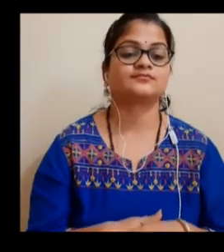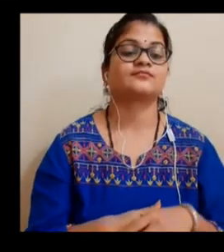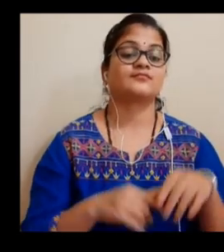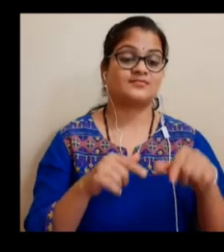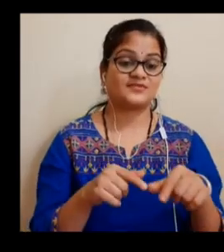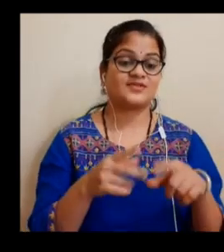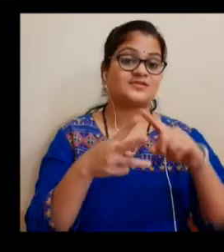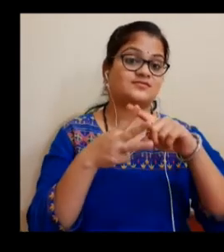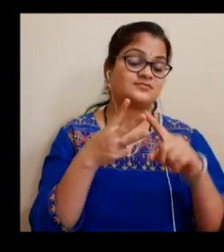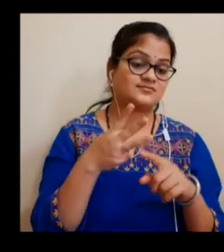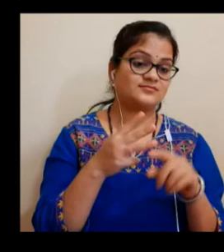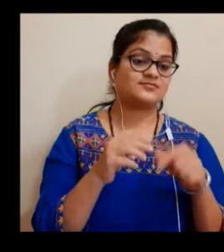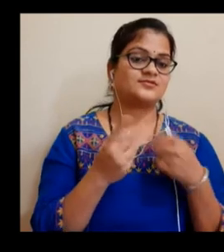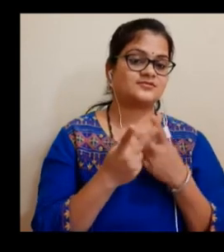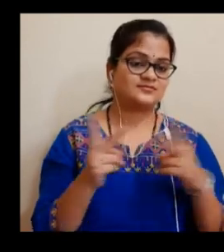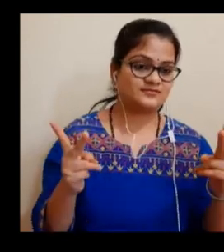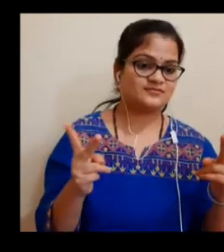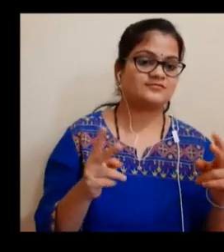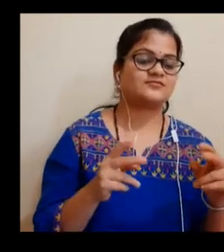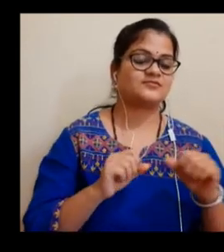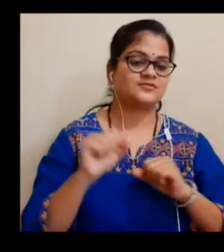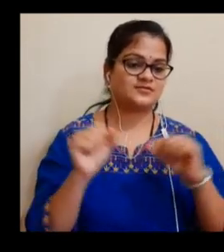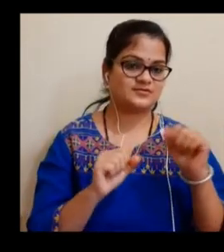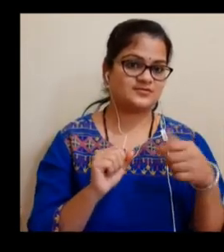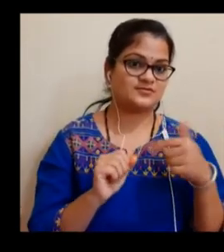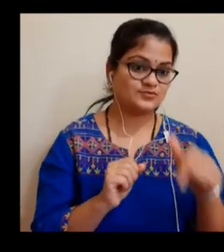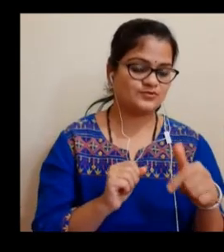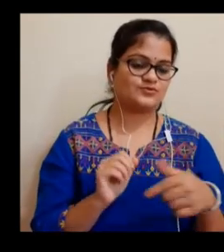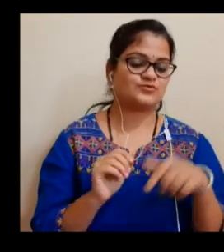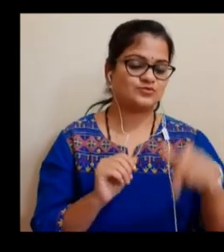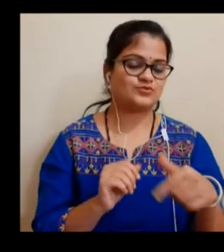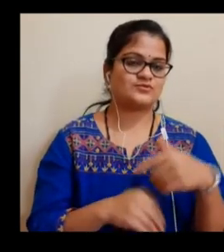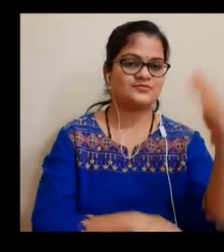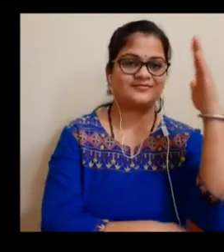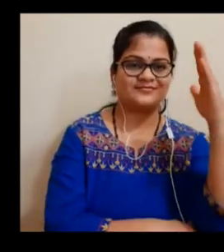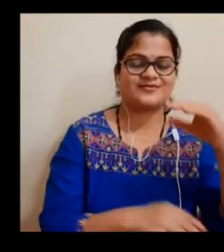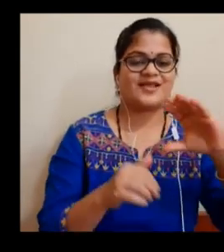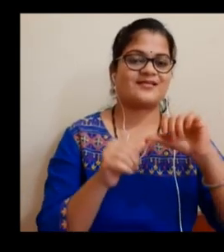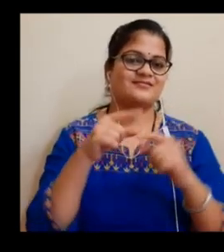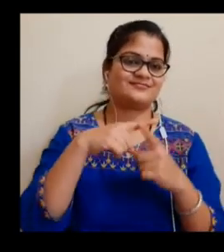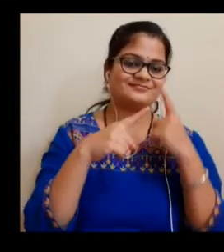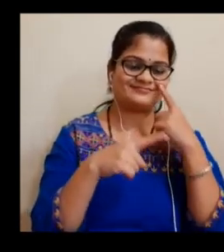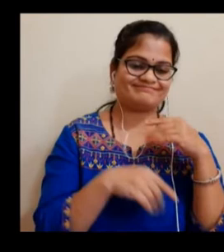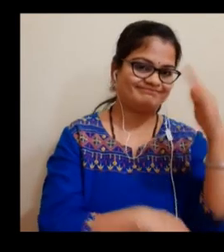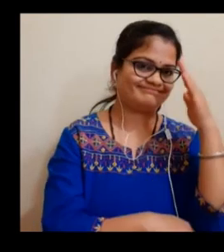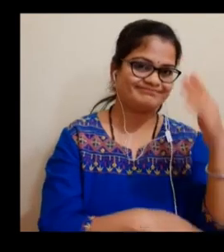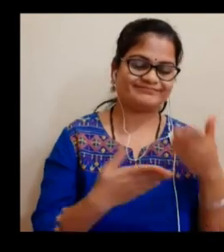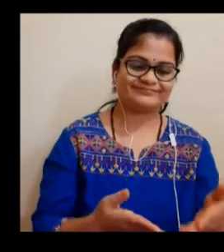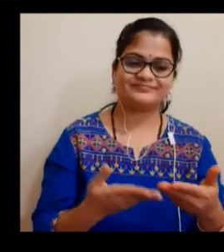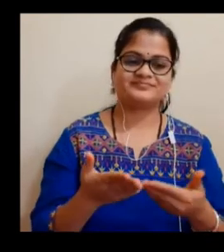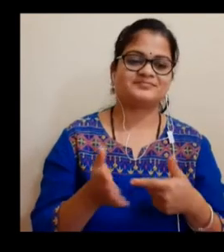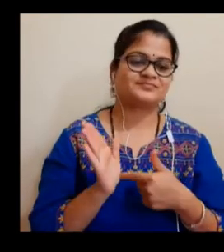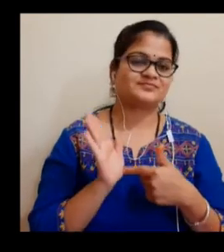Yeah, so these are the three activities that I had for you today at CATI Confabs. If you have